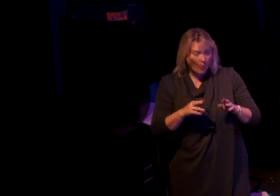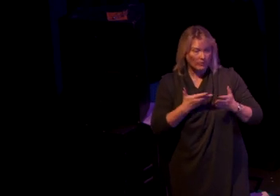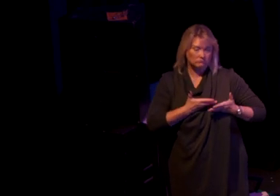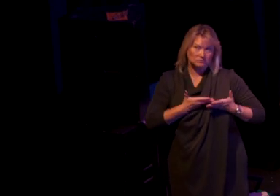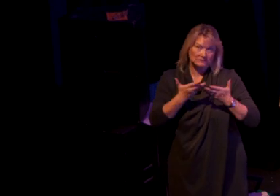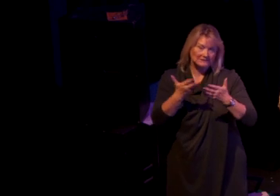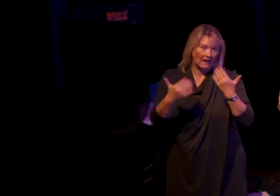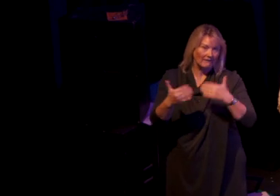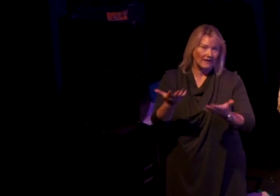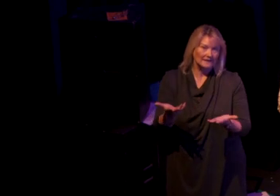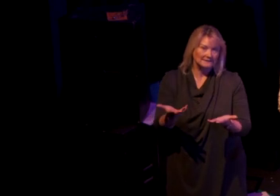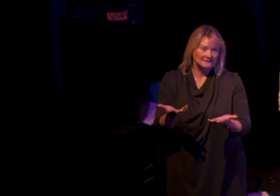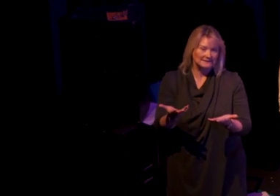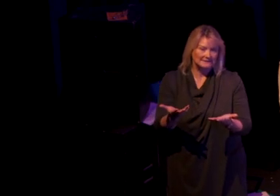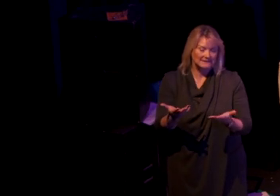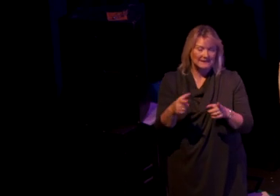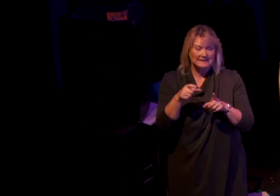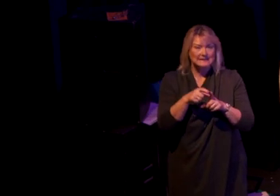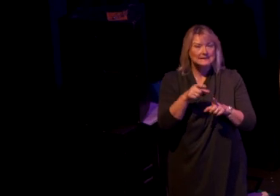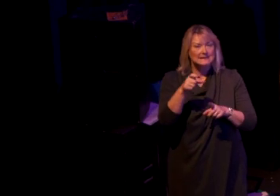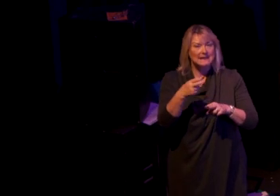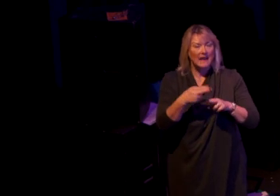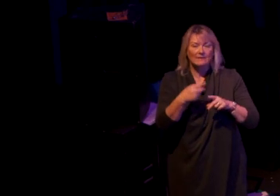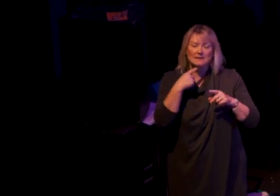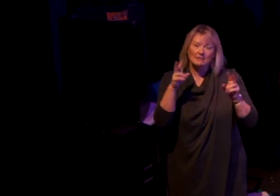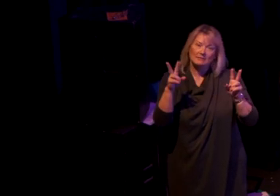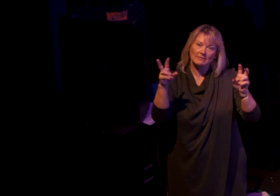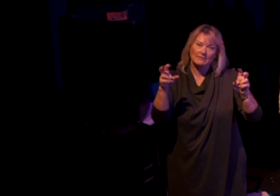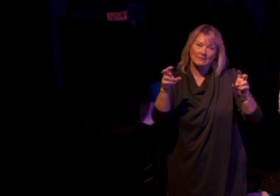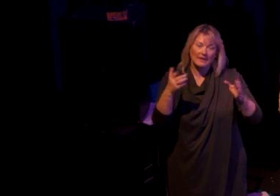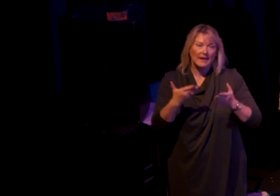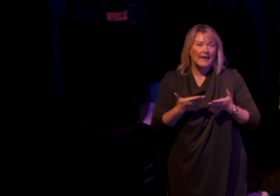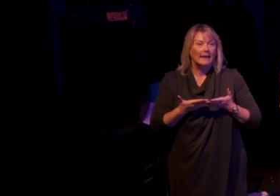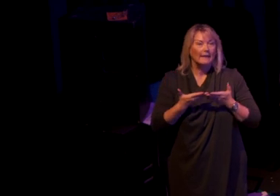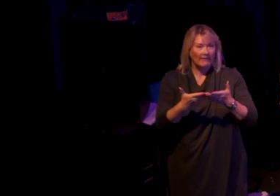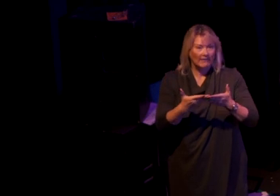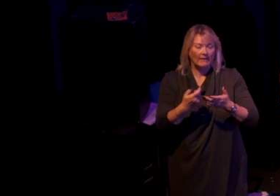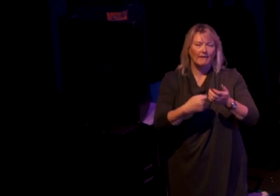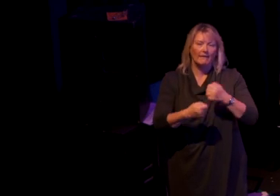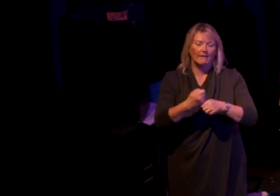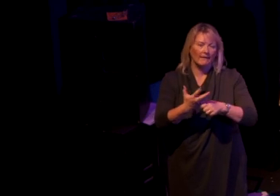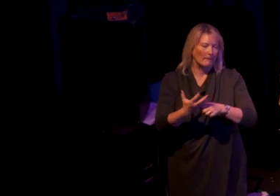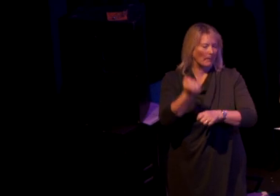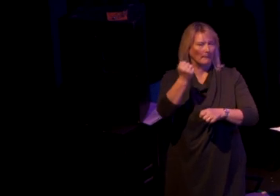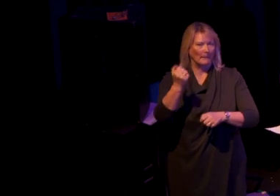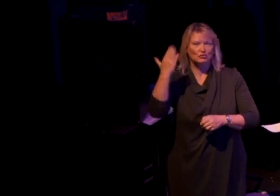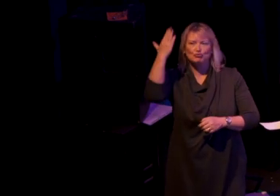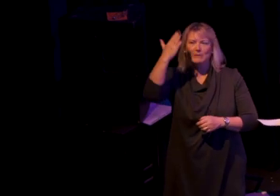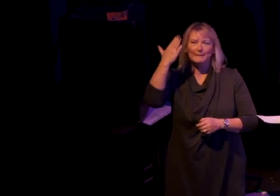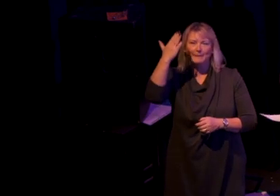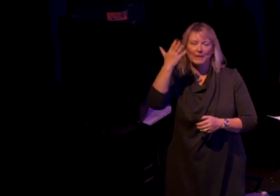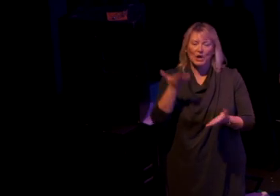sacrifice. DCF motto is giving wings to the dreams. And today,